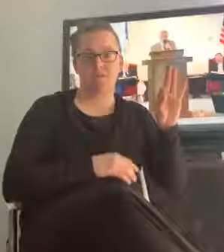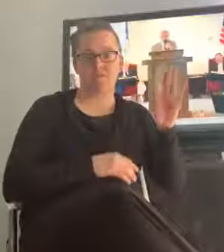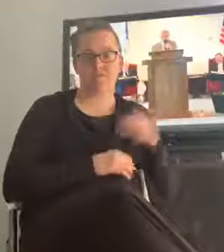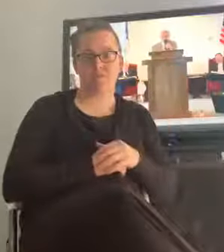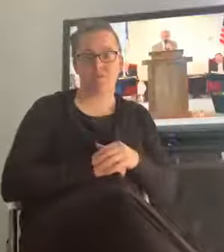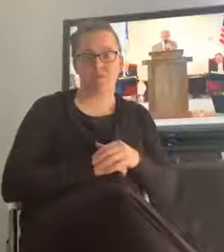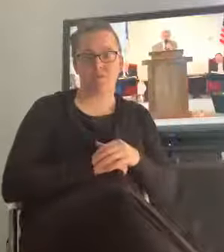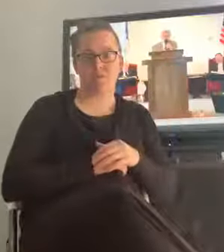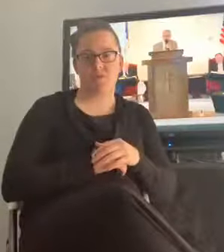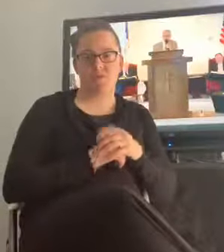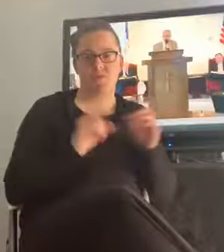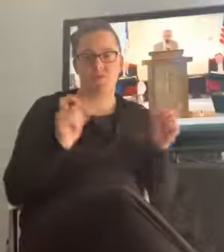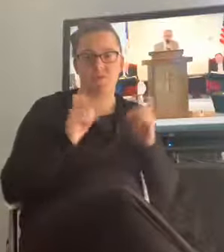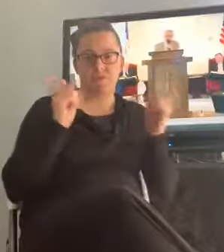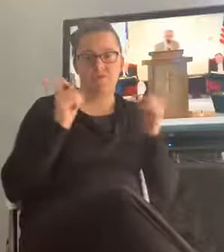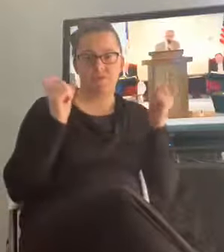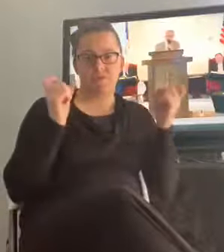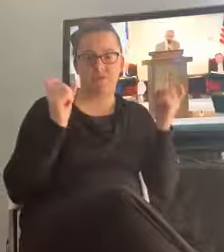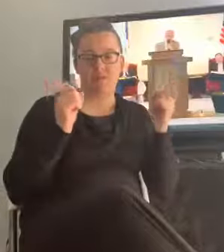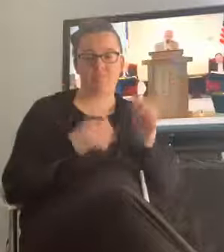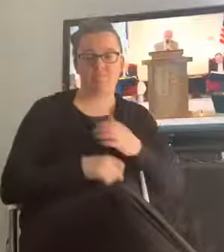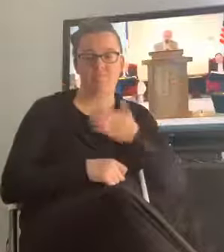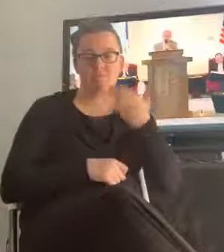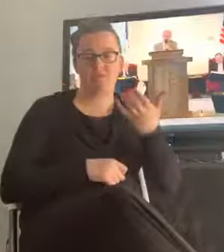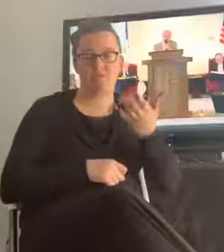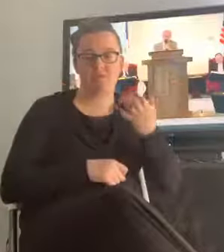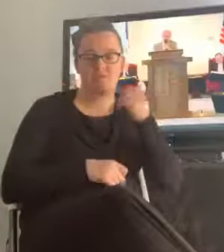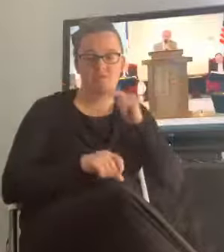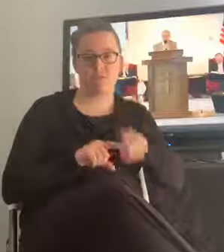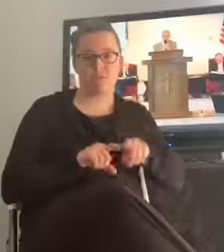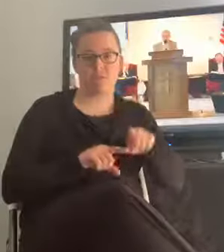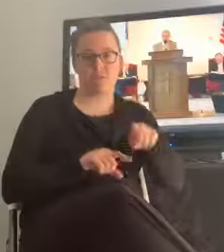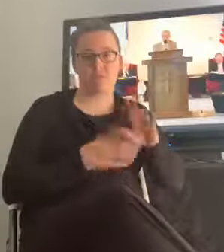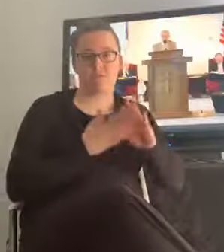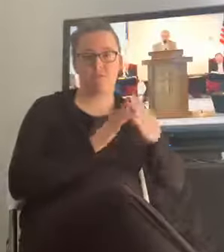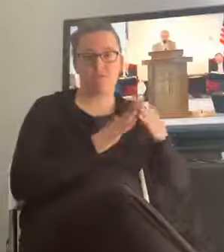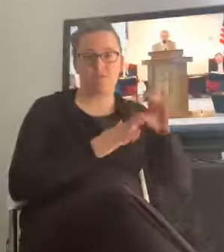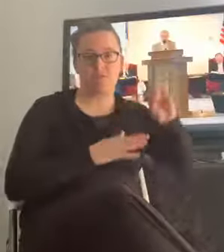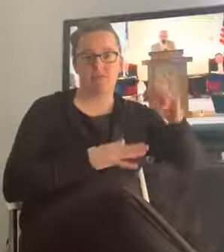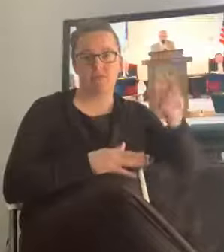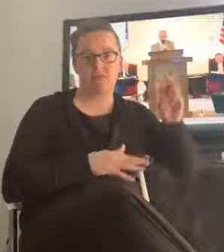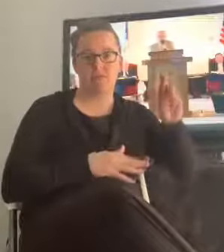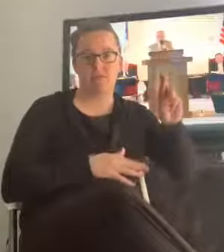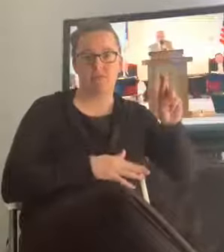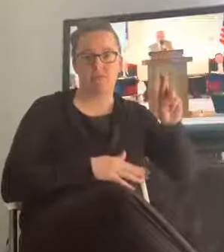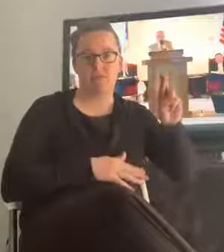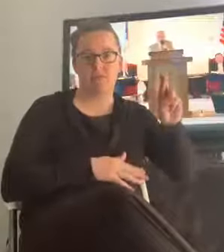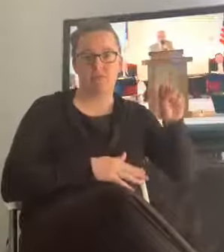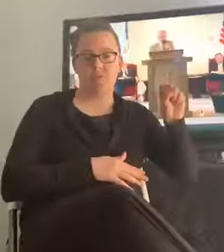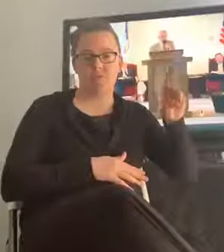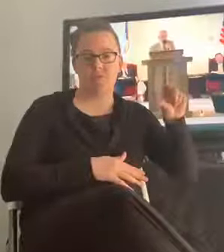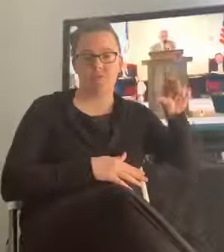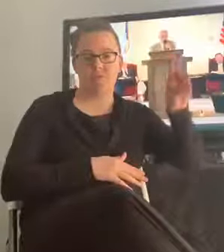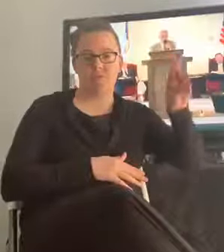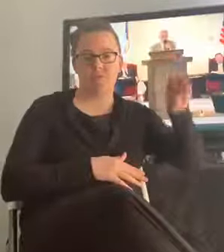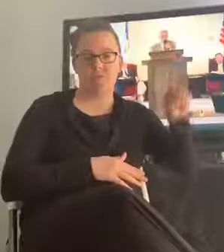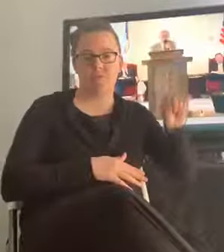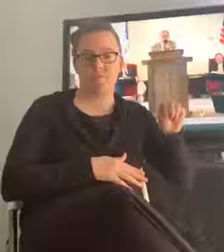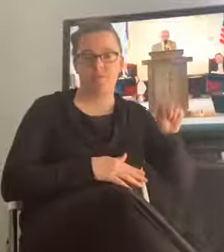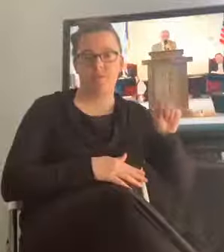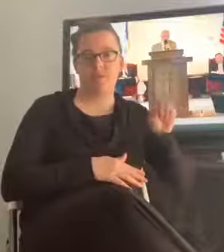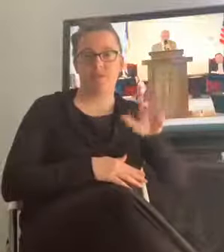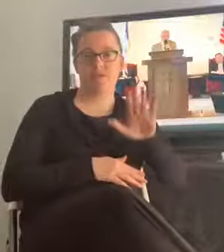Zion. Shout, O daughter of Jerusalem. Behold, thy king cometh unto